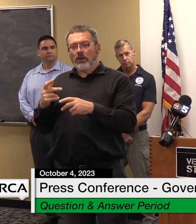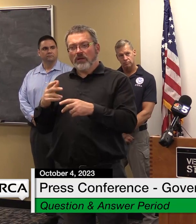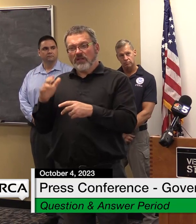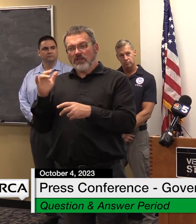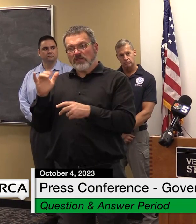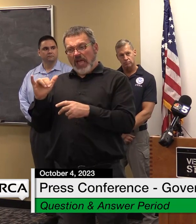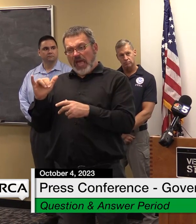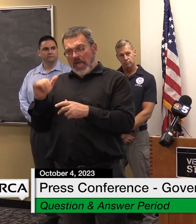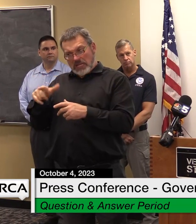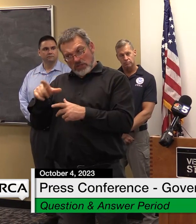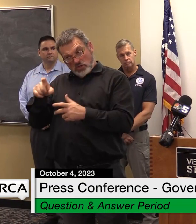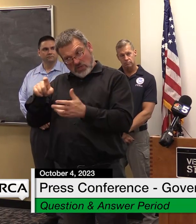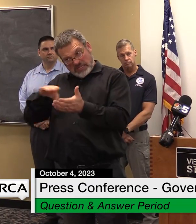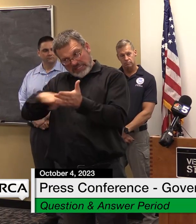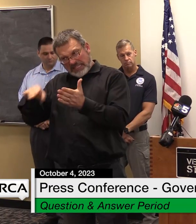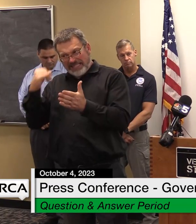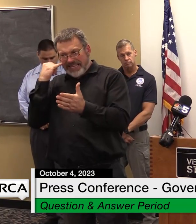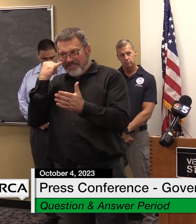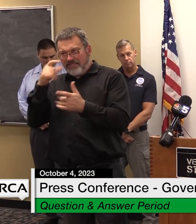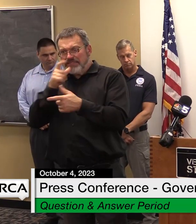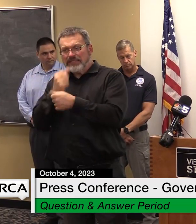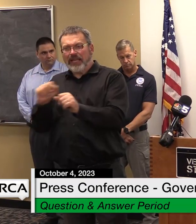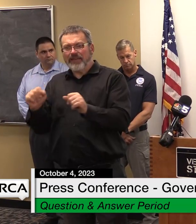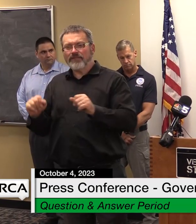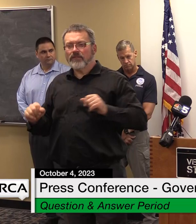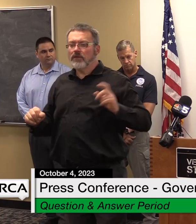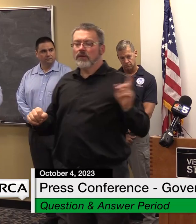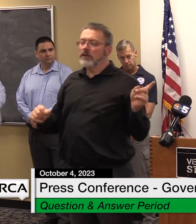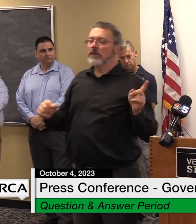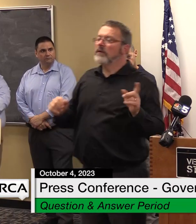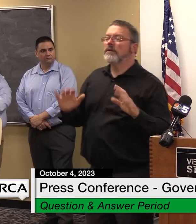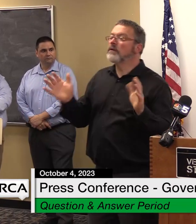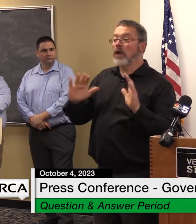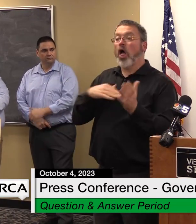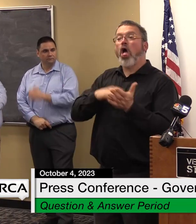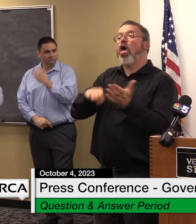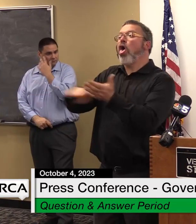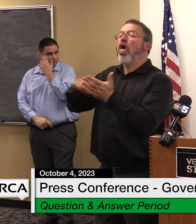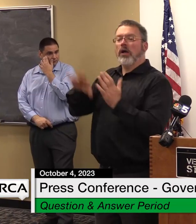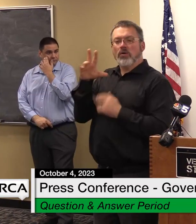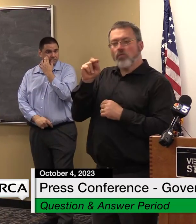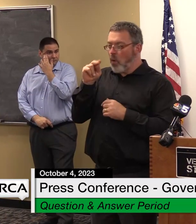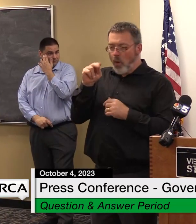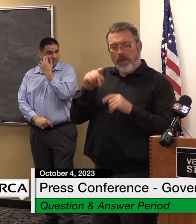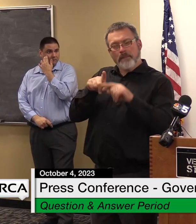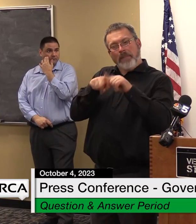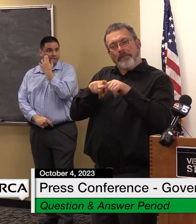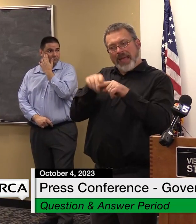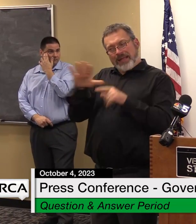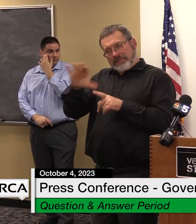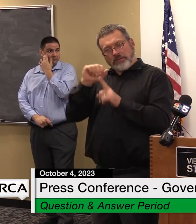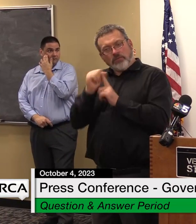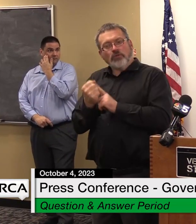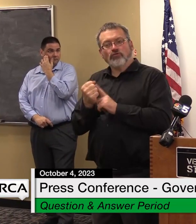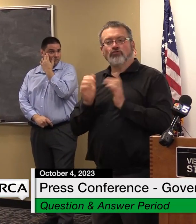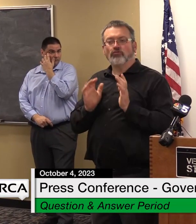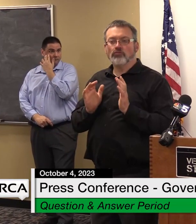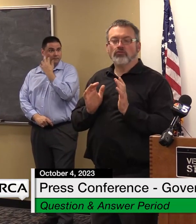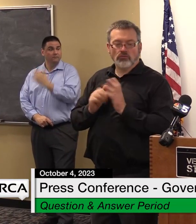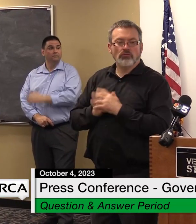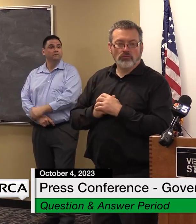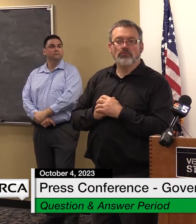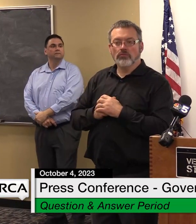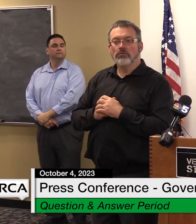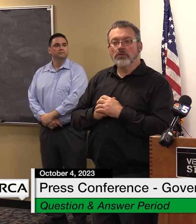safety, yeah, but maybe there's something. Yeah, it would depend on what the issue is. For instance, if it's a